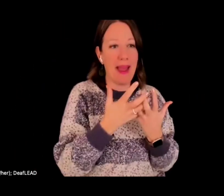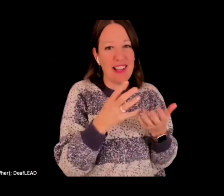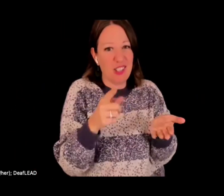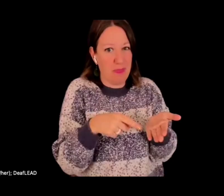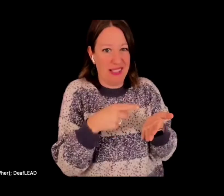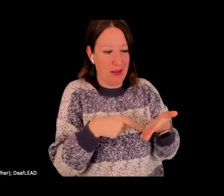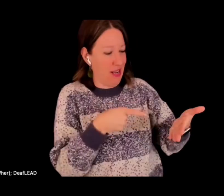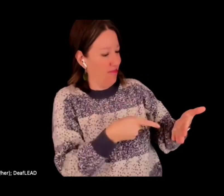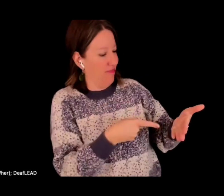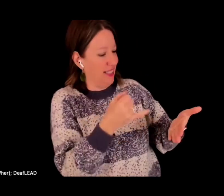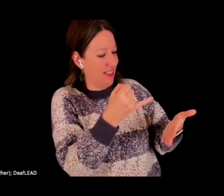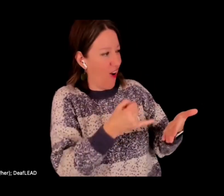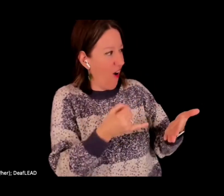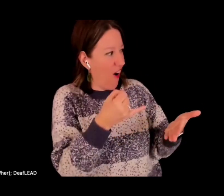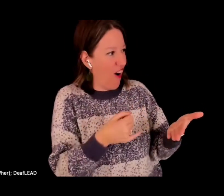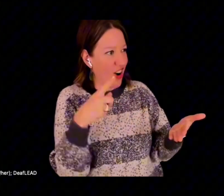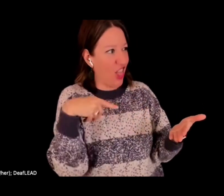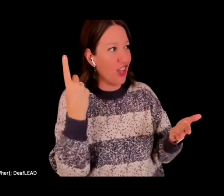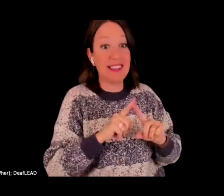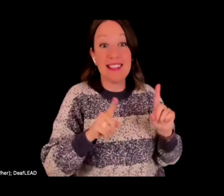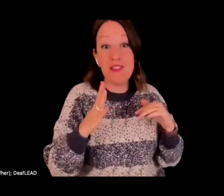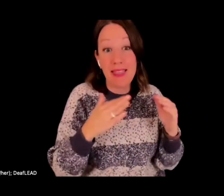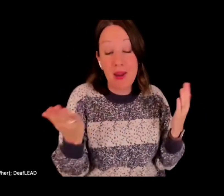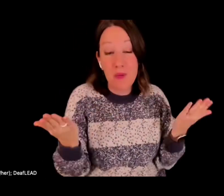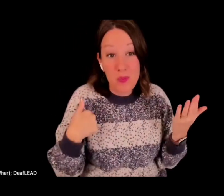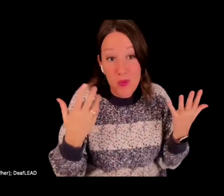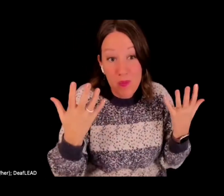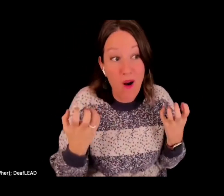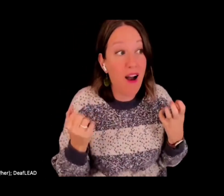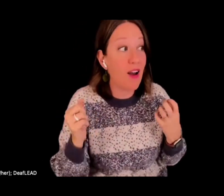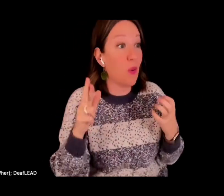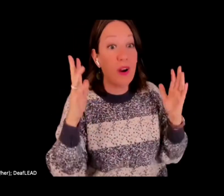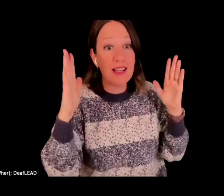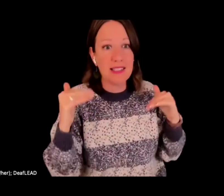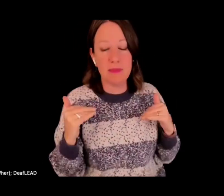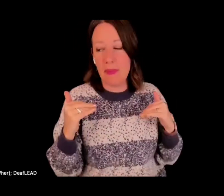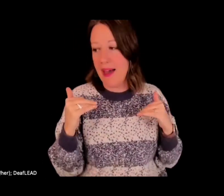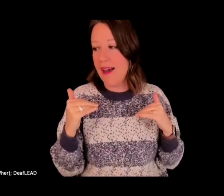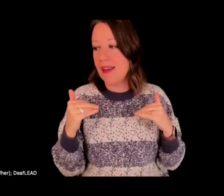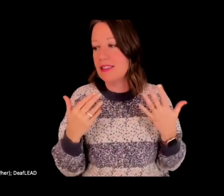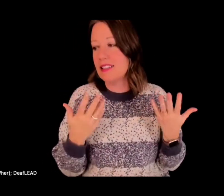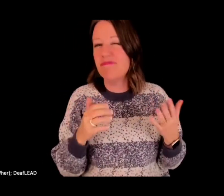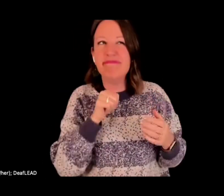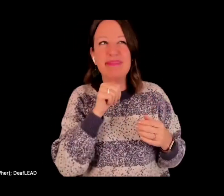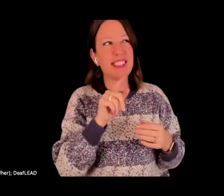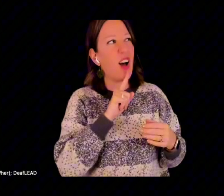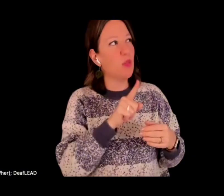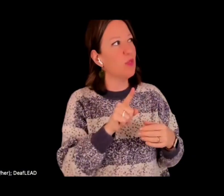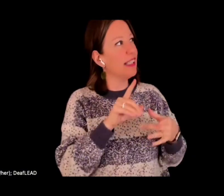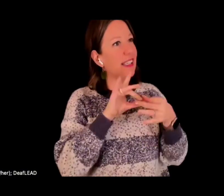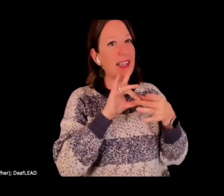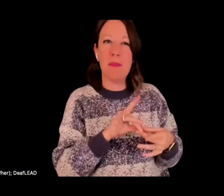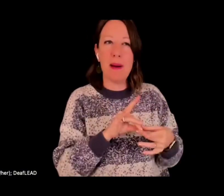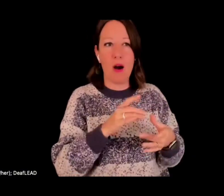our attachment to a result or a vision. And when we look at what we created, it's different than what we wanted or